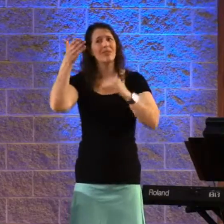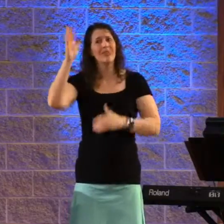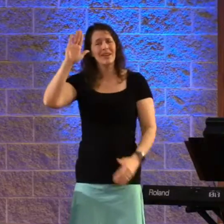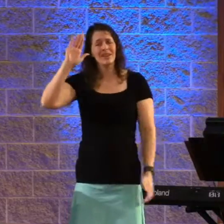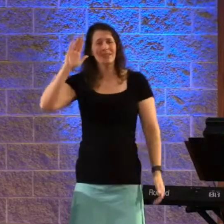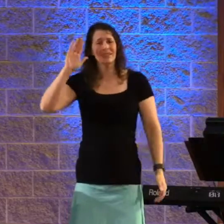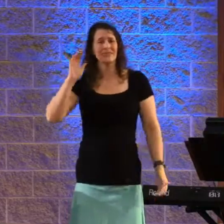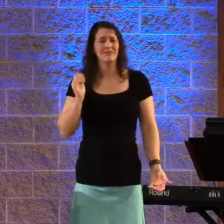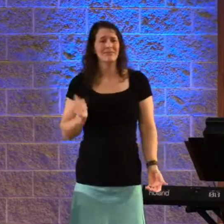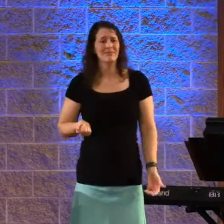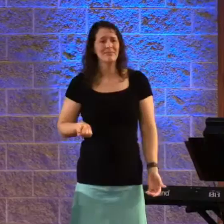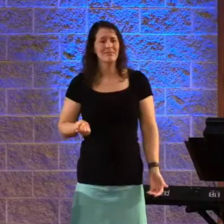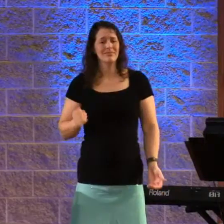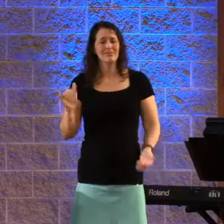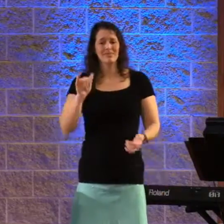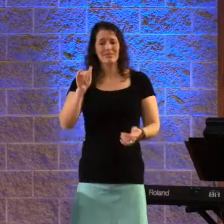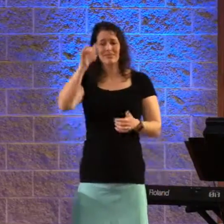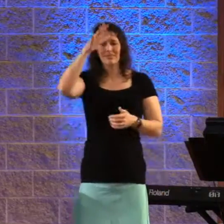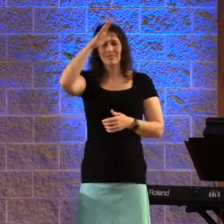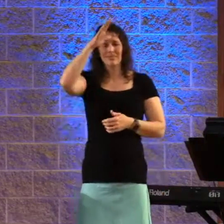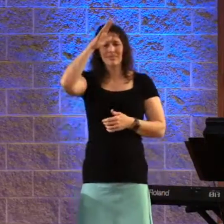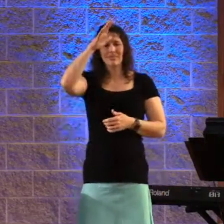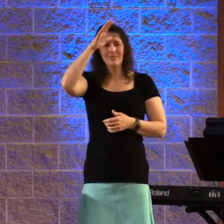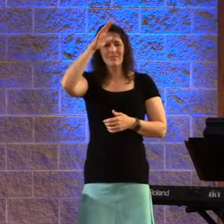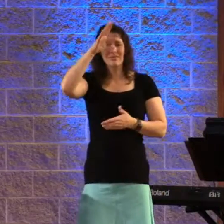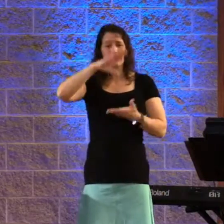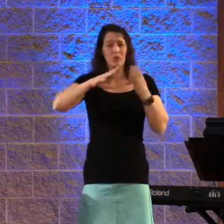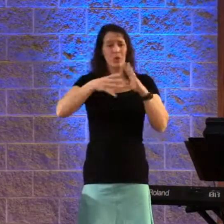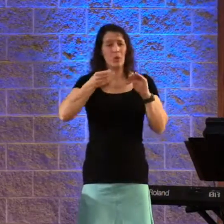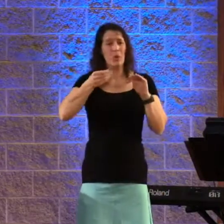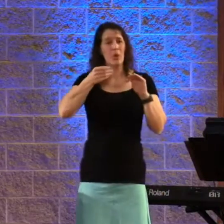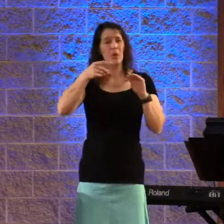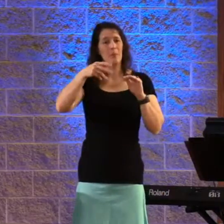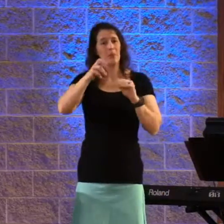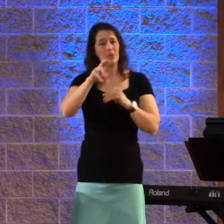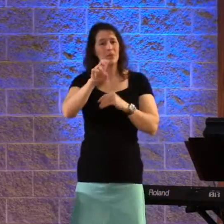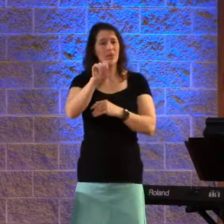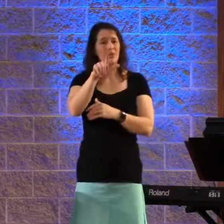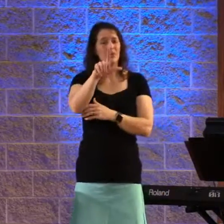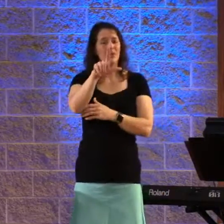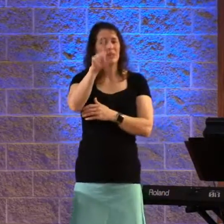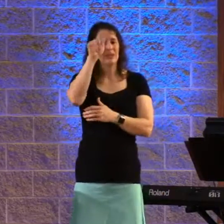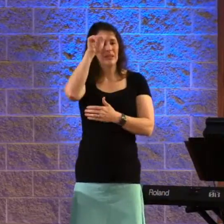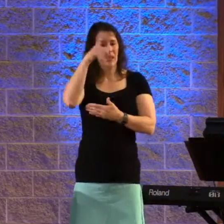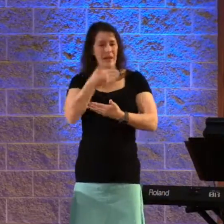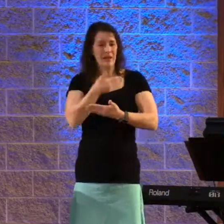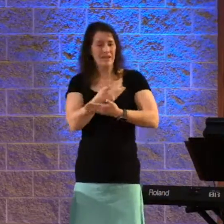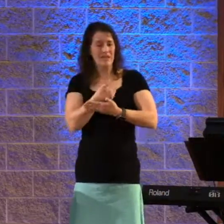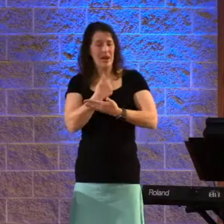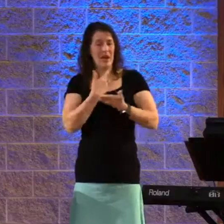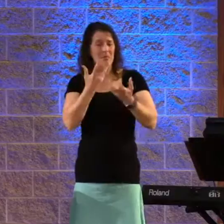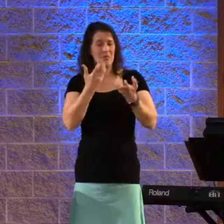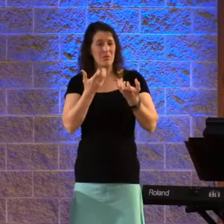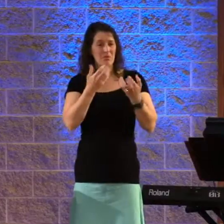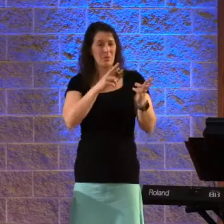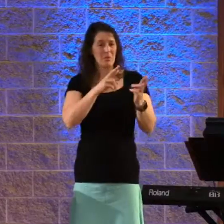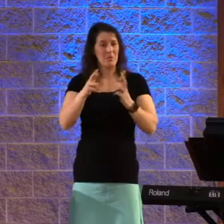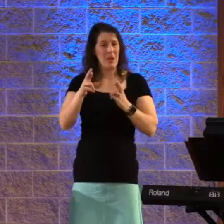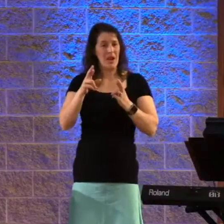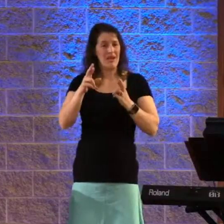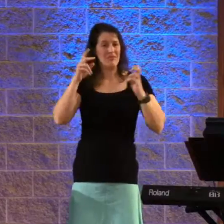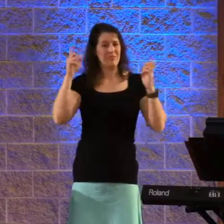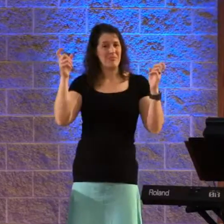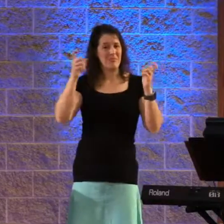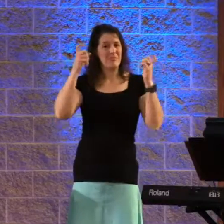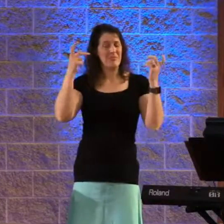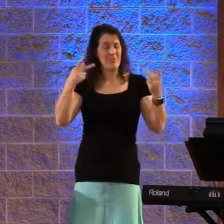the father in the story of the prodigal son that Jesus told, I want to be prepared to throw a party for the